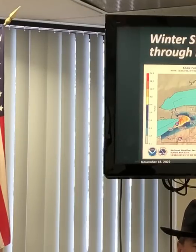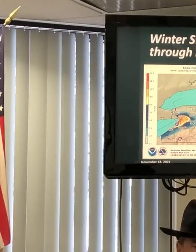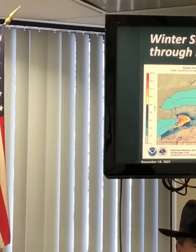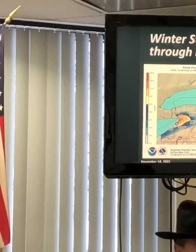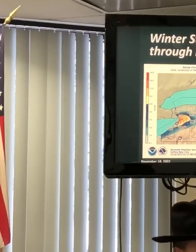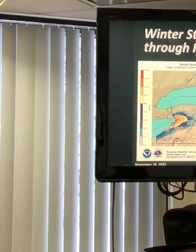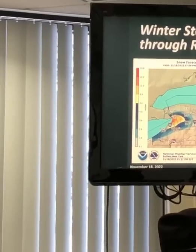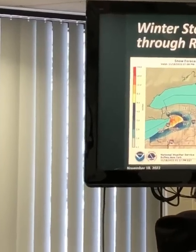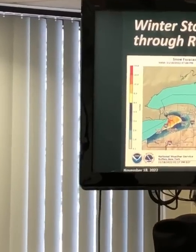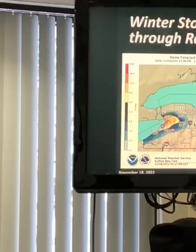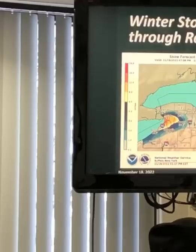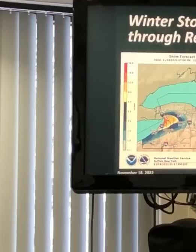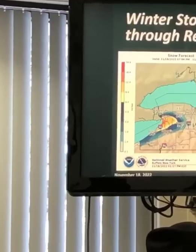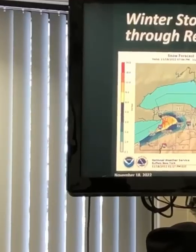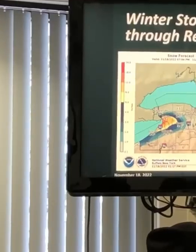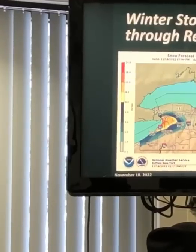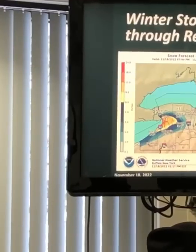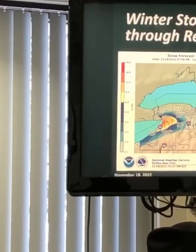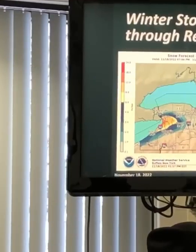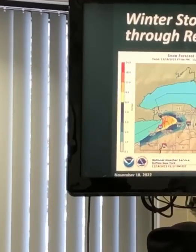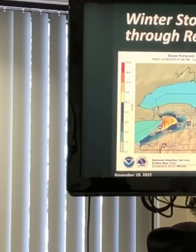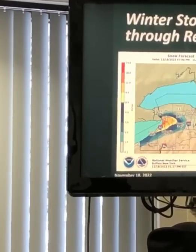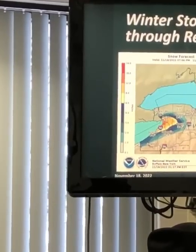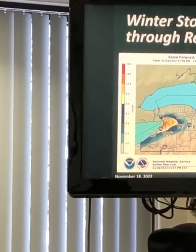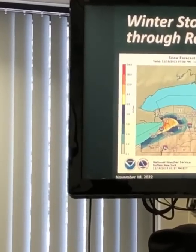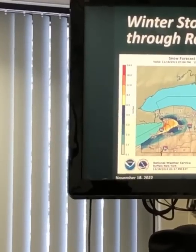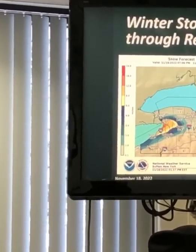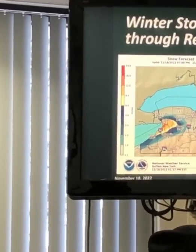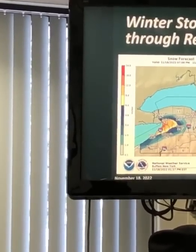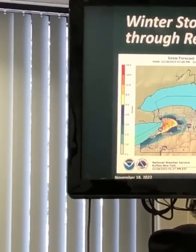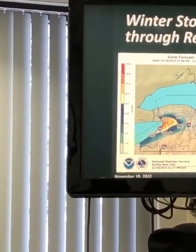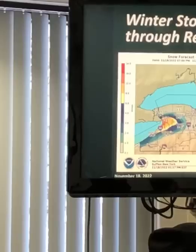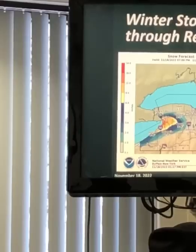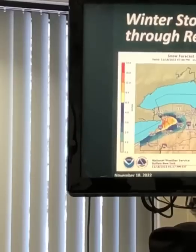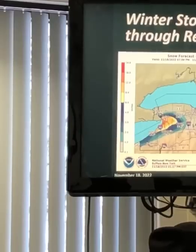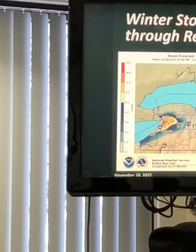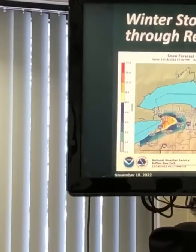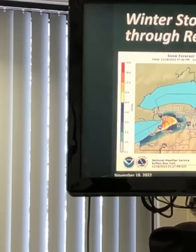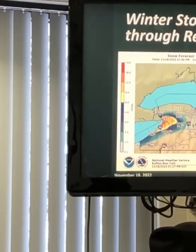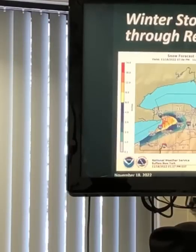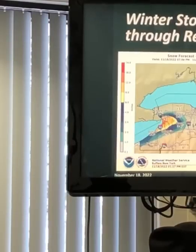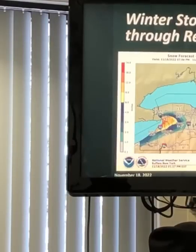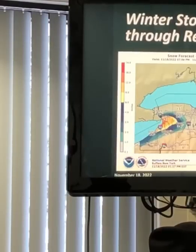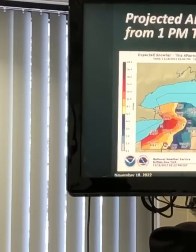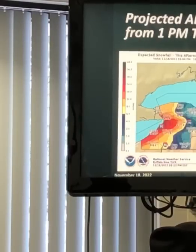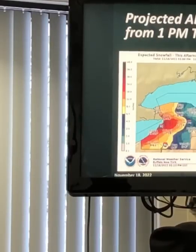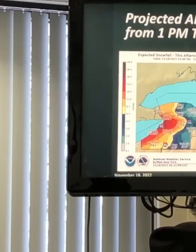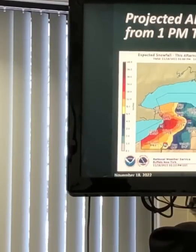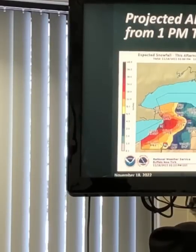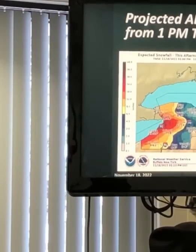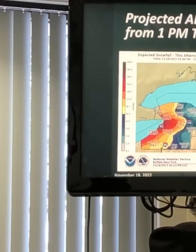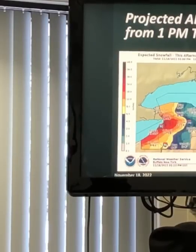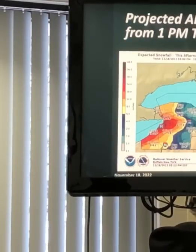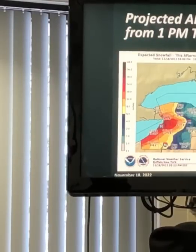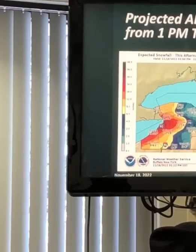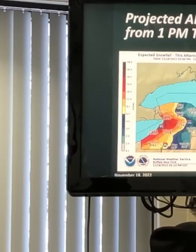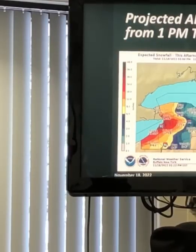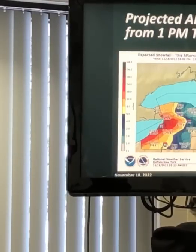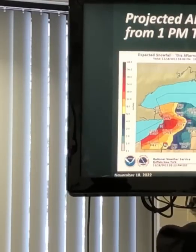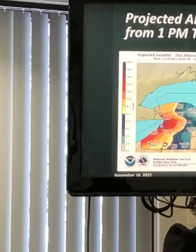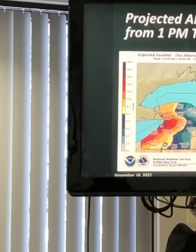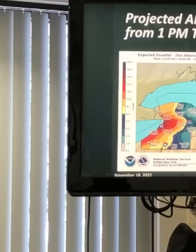not drifts, but over 4.5 feet to 5 feet of snow that's on the ground right now. And then this is the